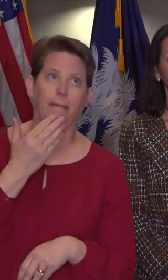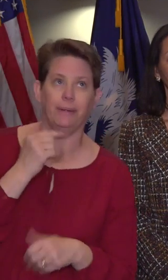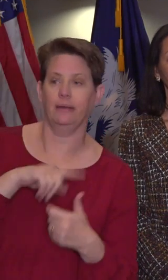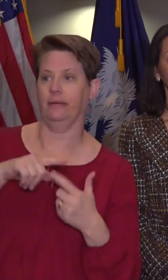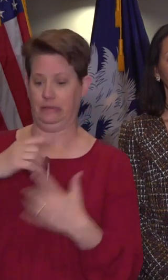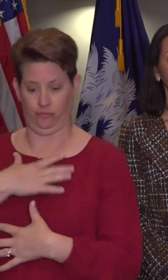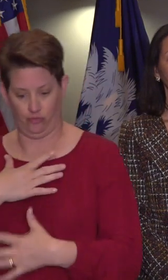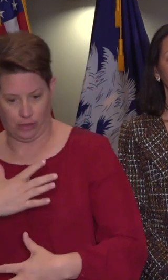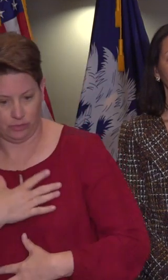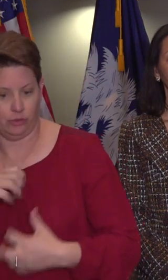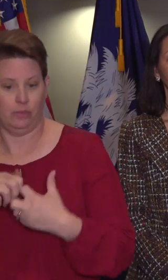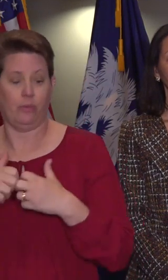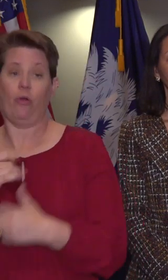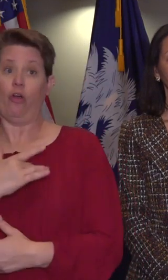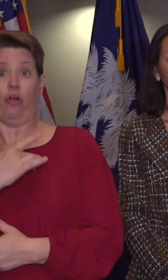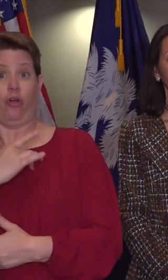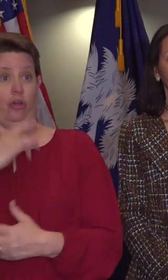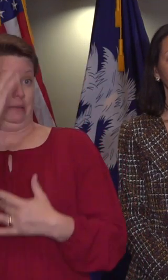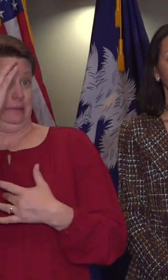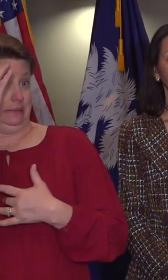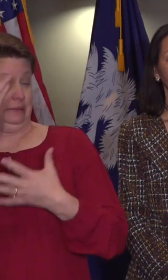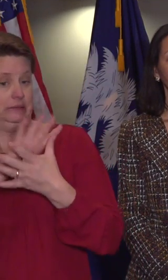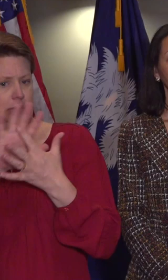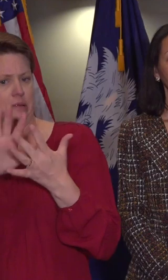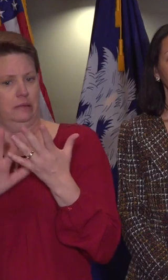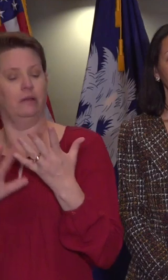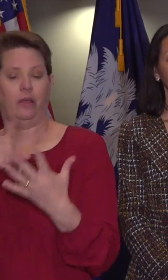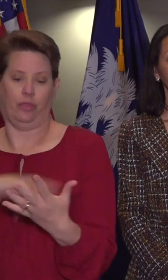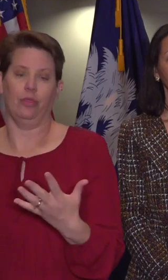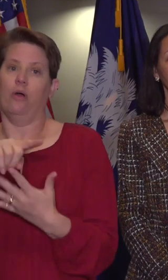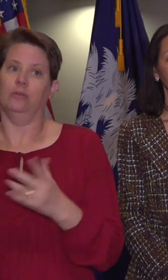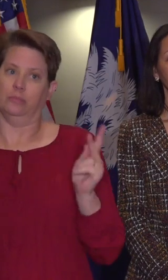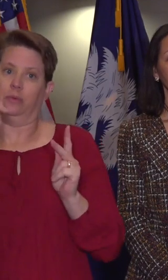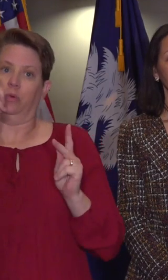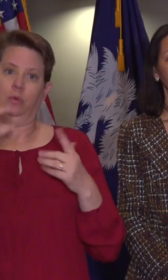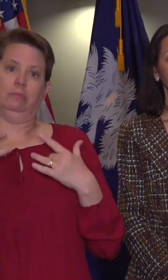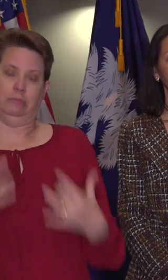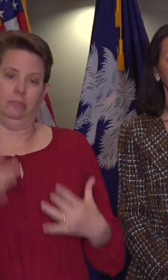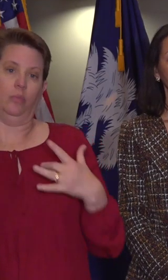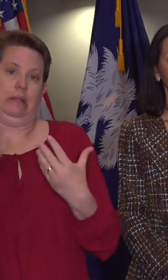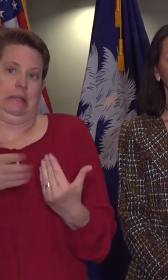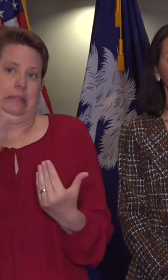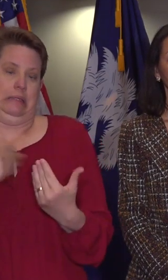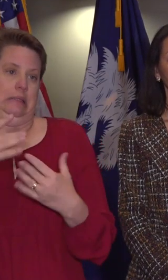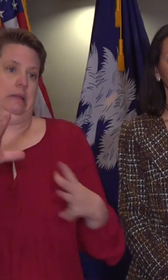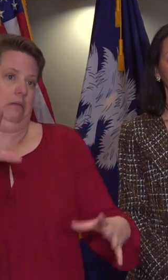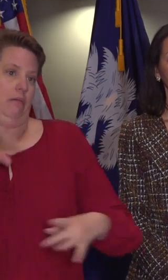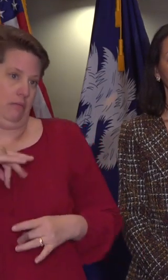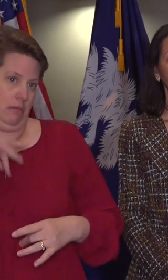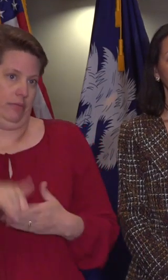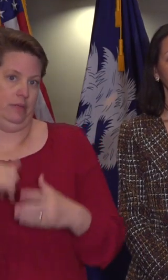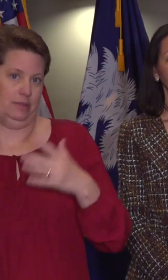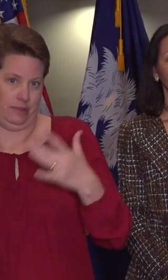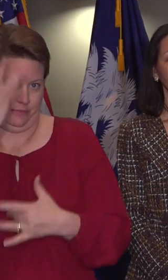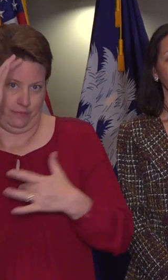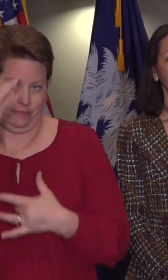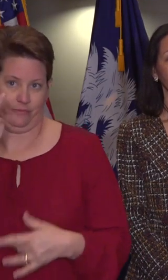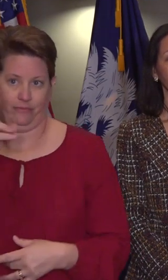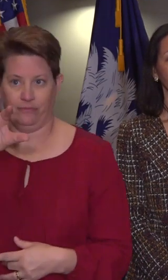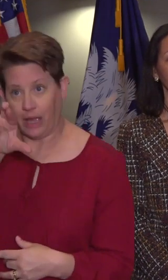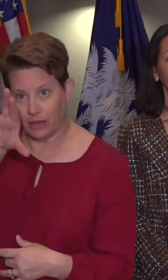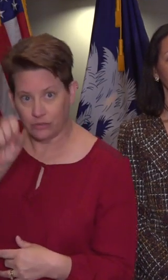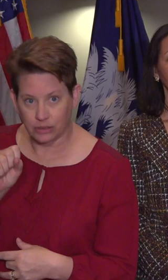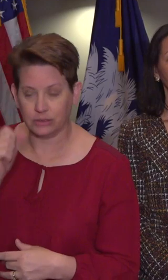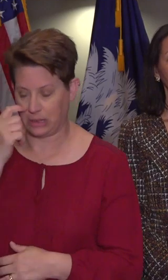diabetes, respiratory, or heart disease, are particularly vulnerable to the coronavirus. We